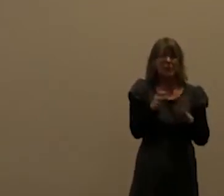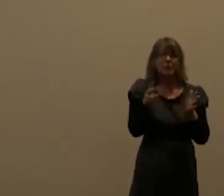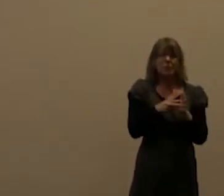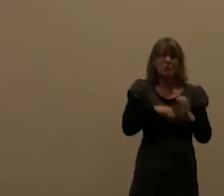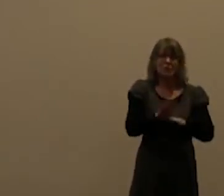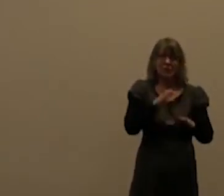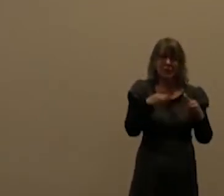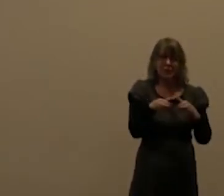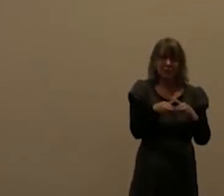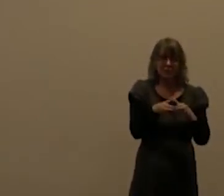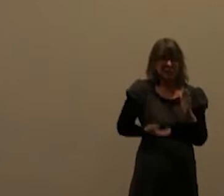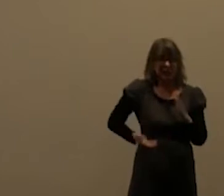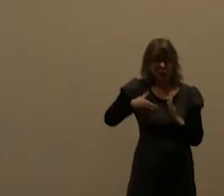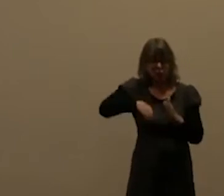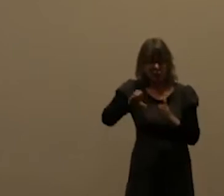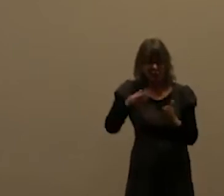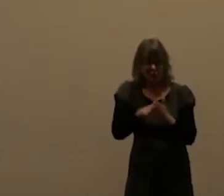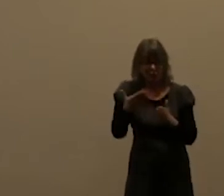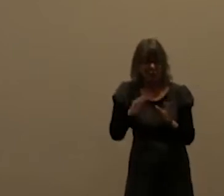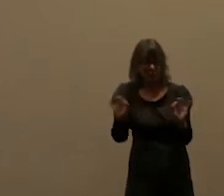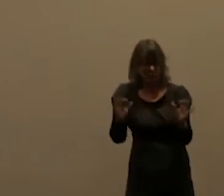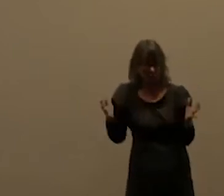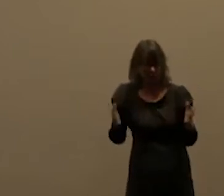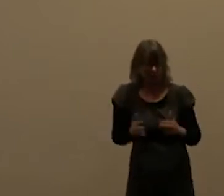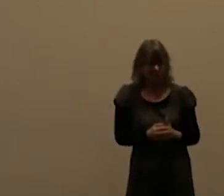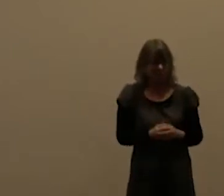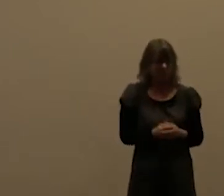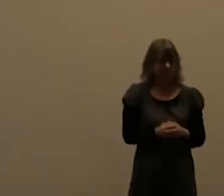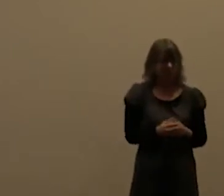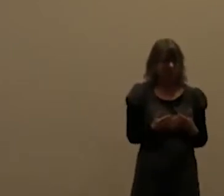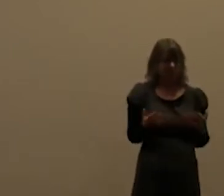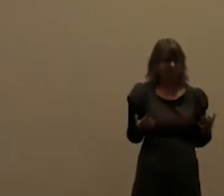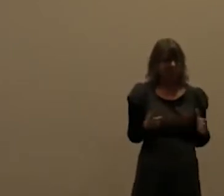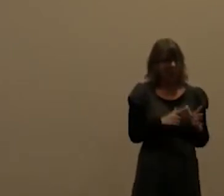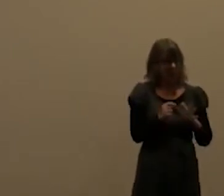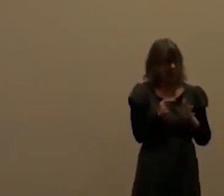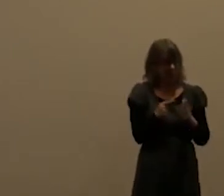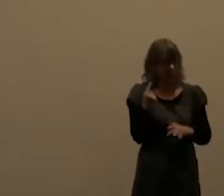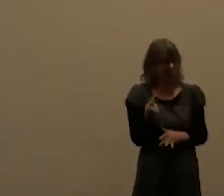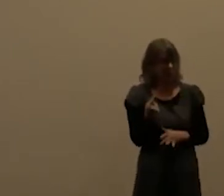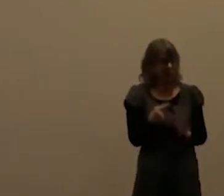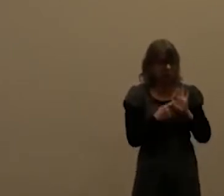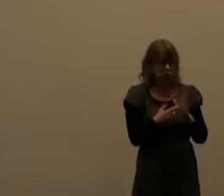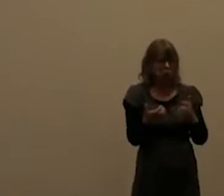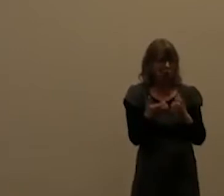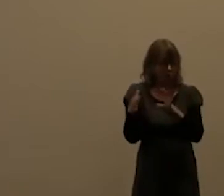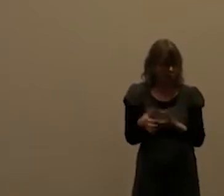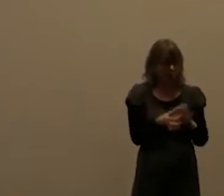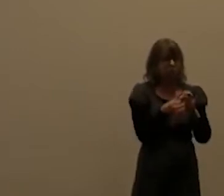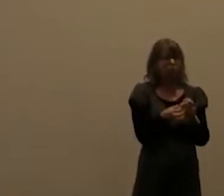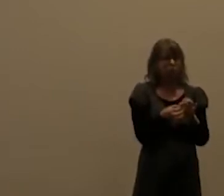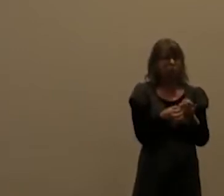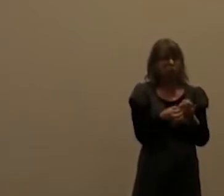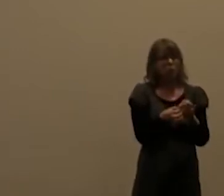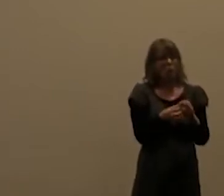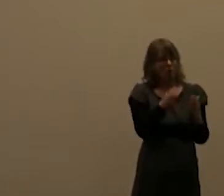no additional licensing costs, which I know we all love. All right, and there's our API. So just again showing how we get to that. There's all my